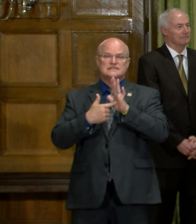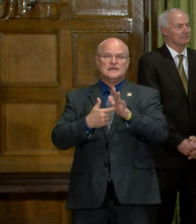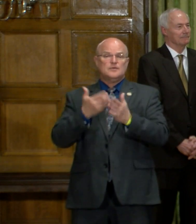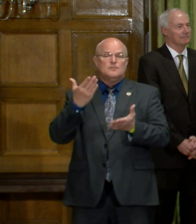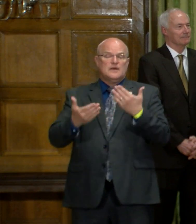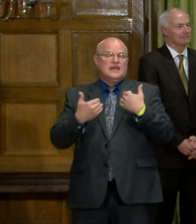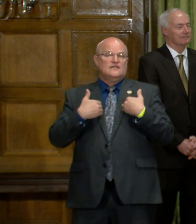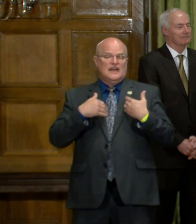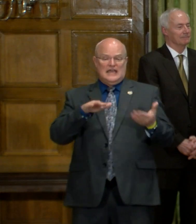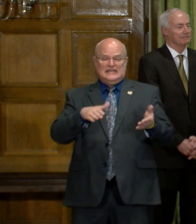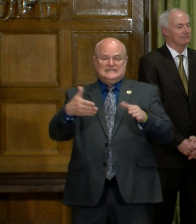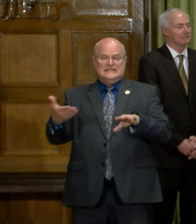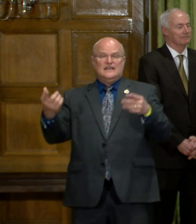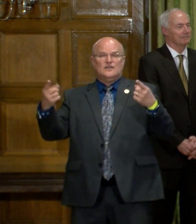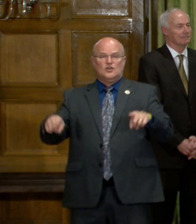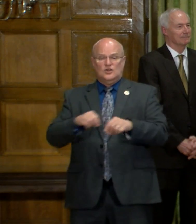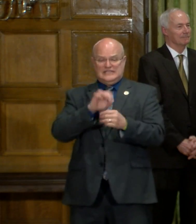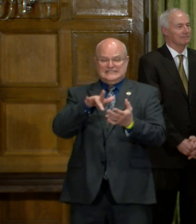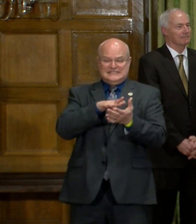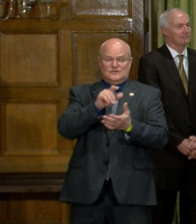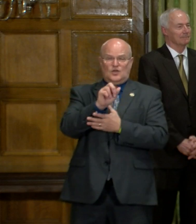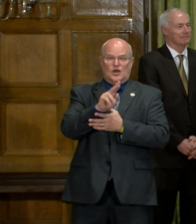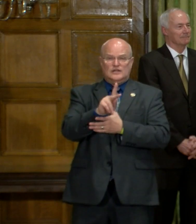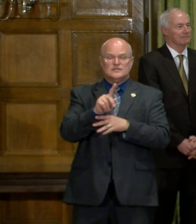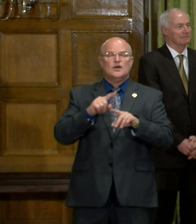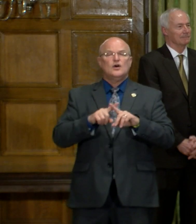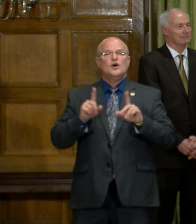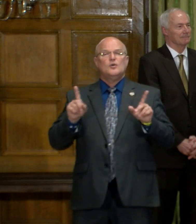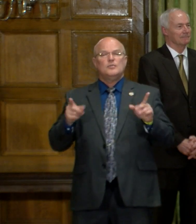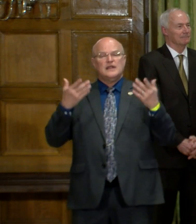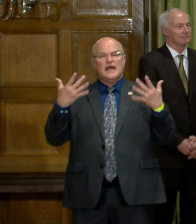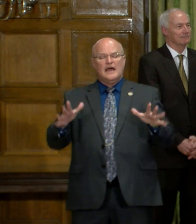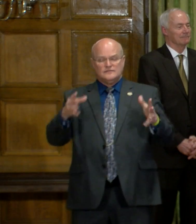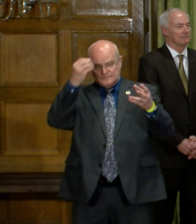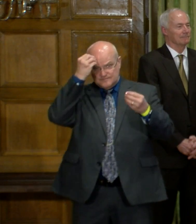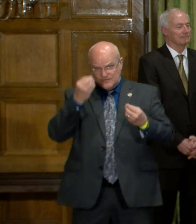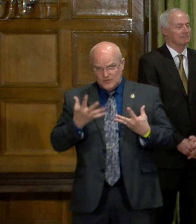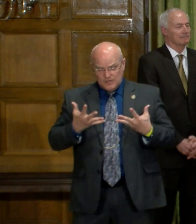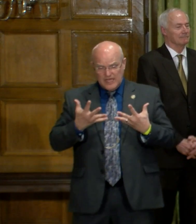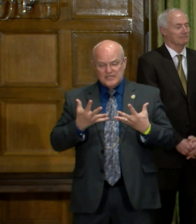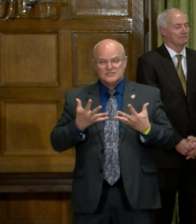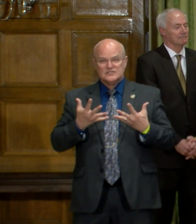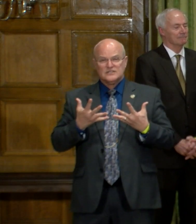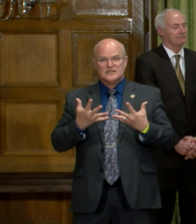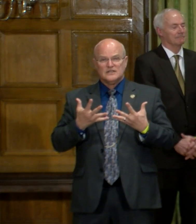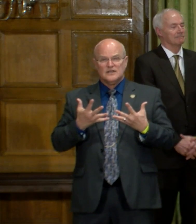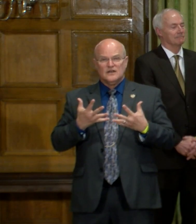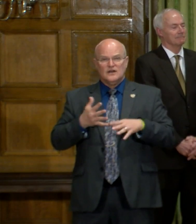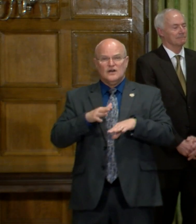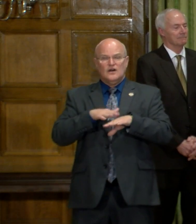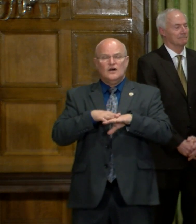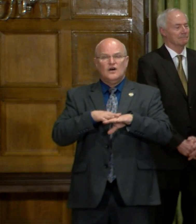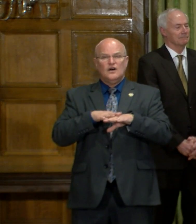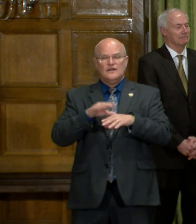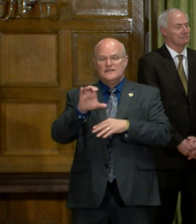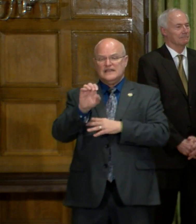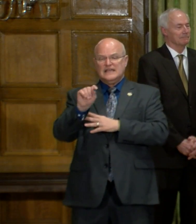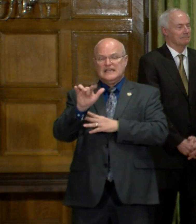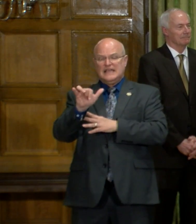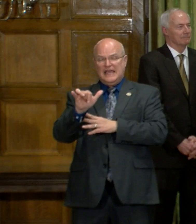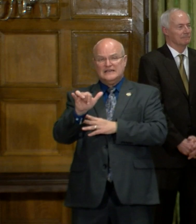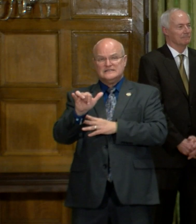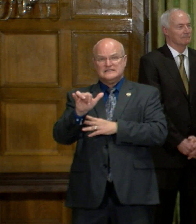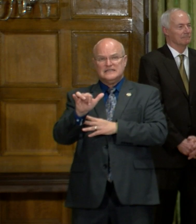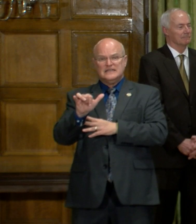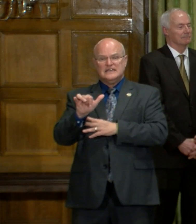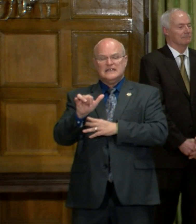example, we may have had a death occur in central Arkansas, but then after we get the information on the county of